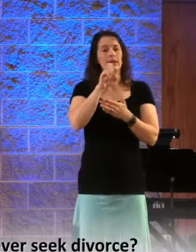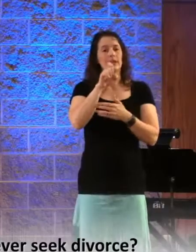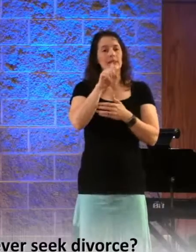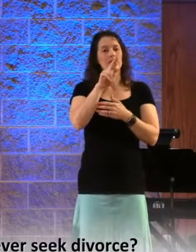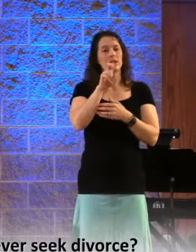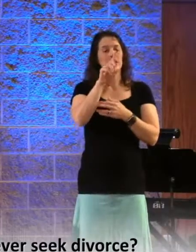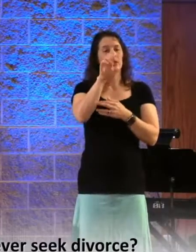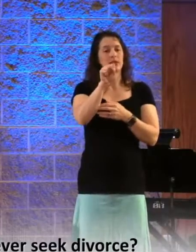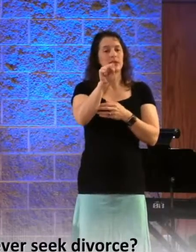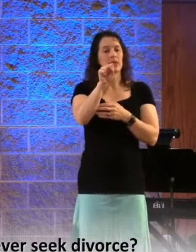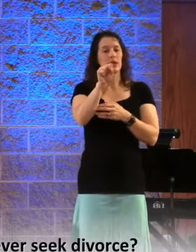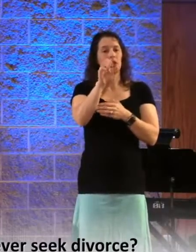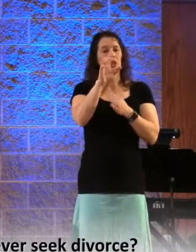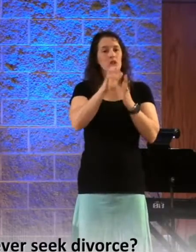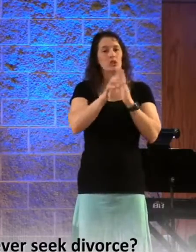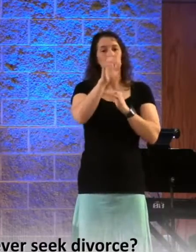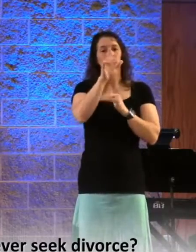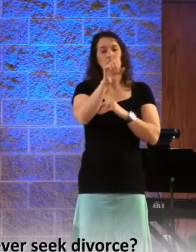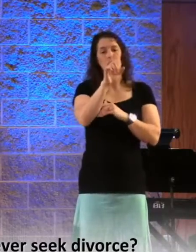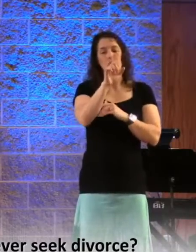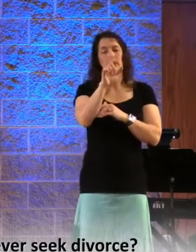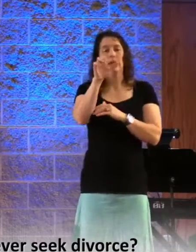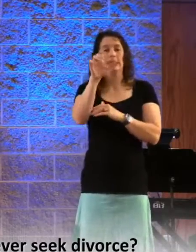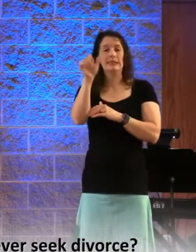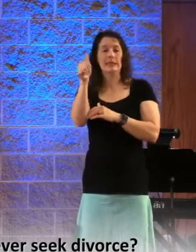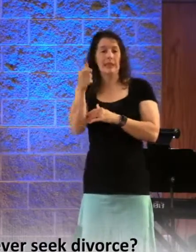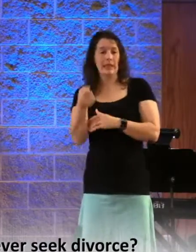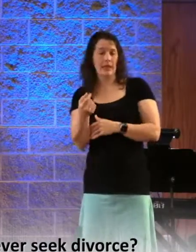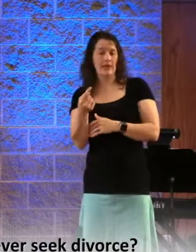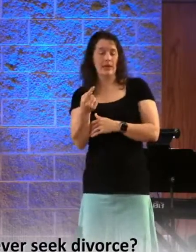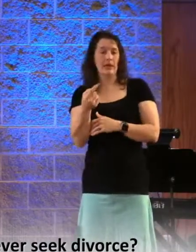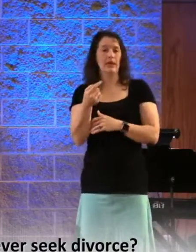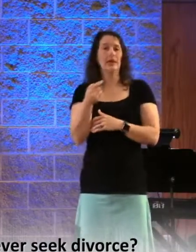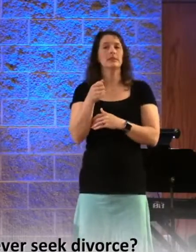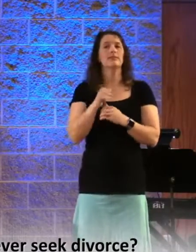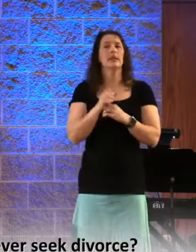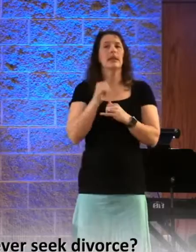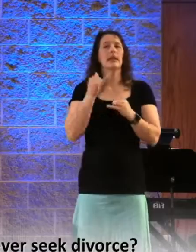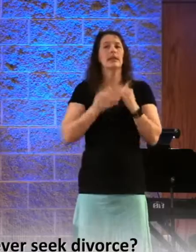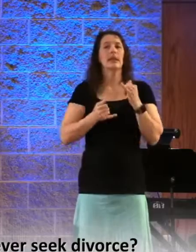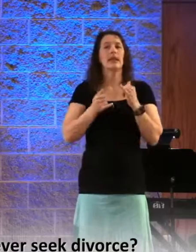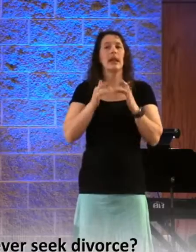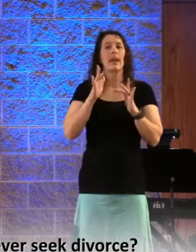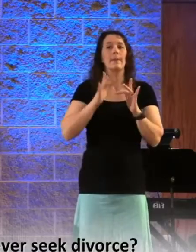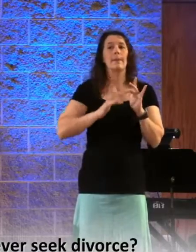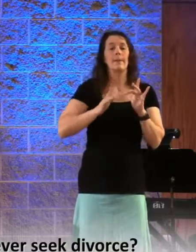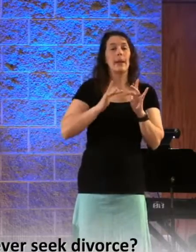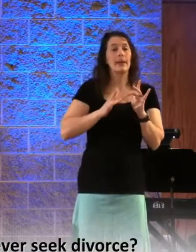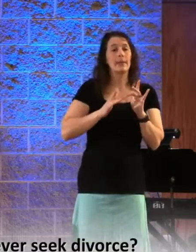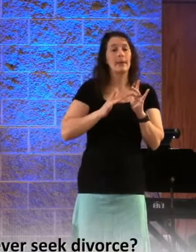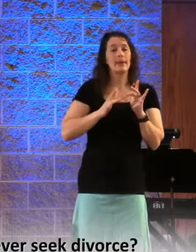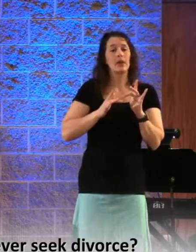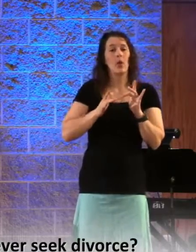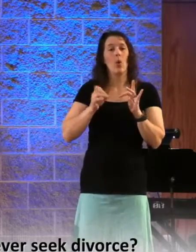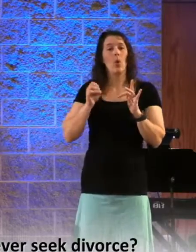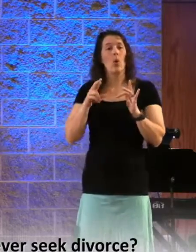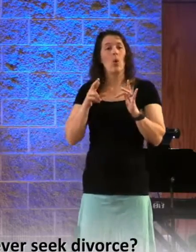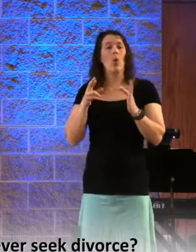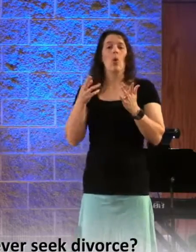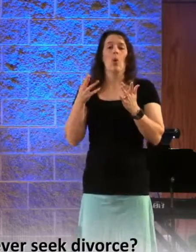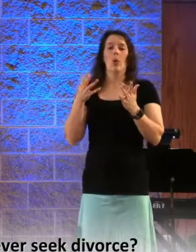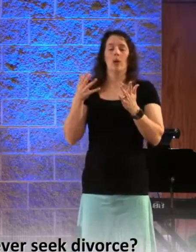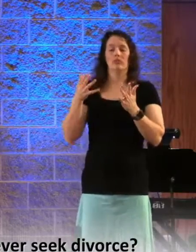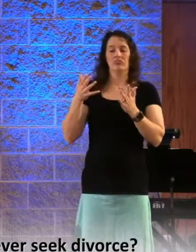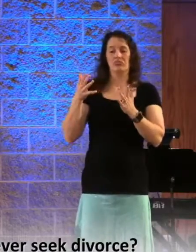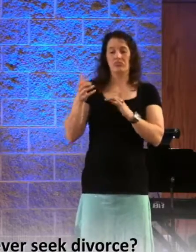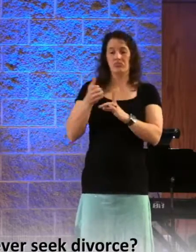1 Corinthians chapter 7, and lastly, abandonment or abuse. And that we also read about in 1 Corinthians chapter